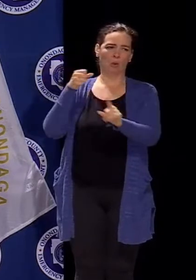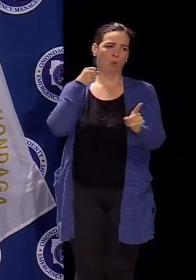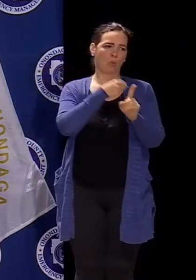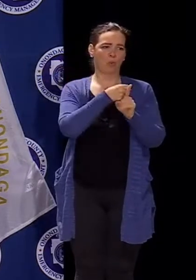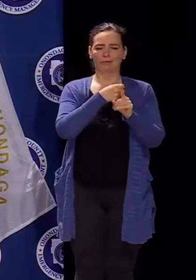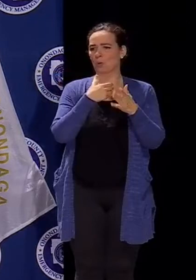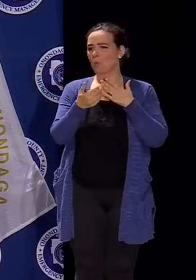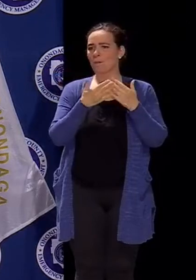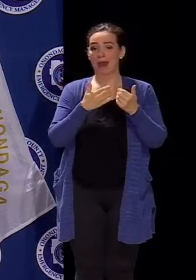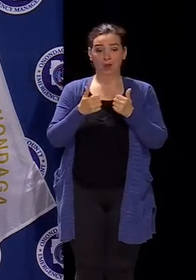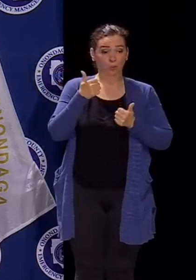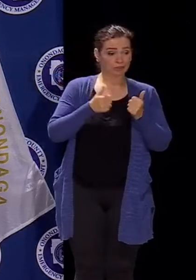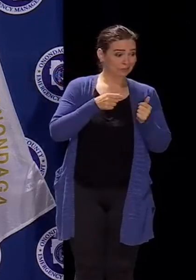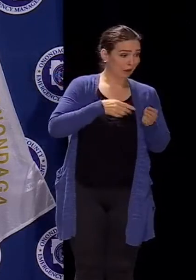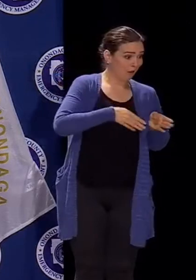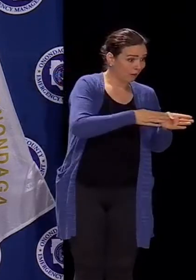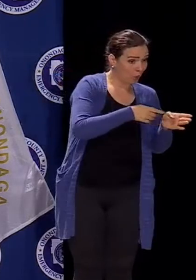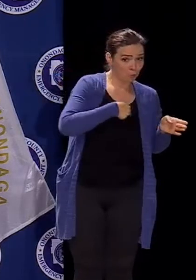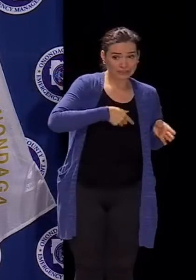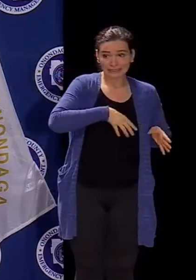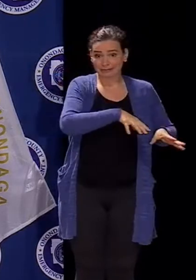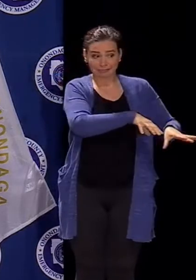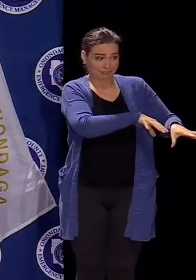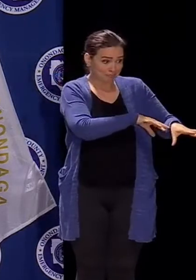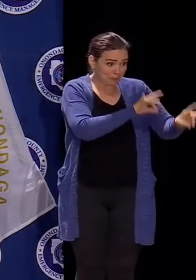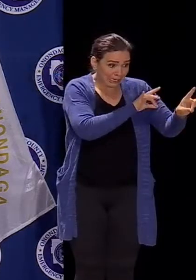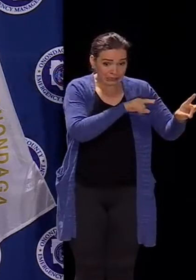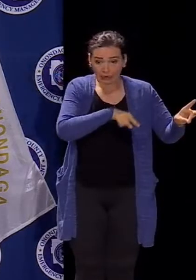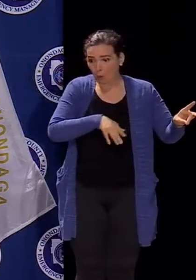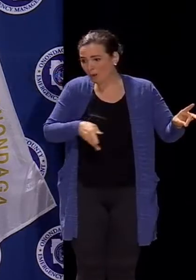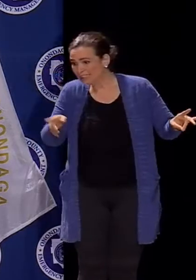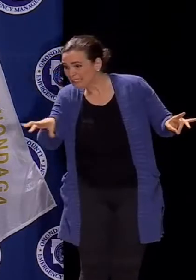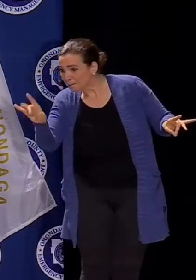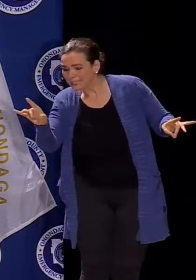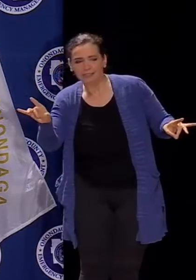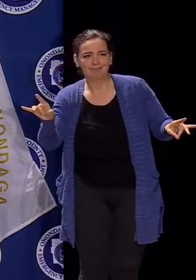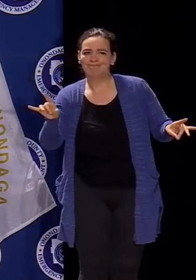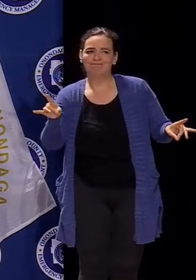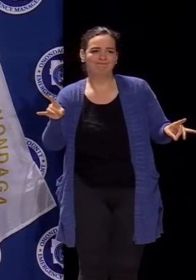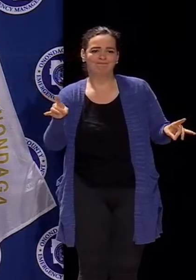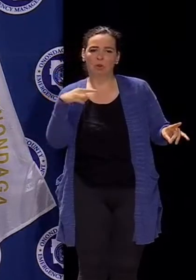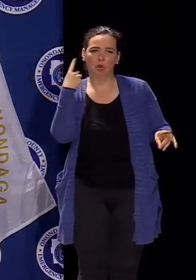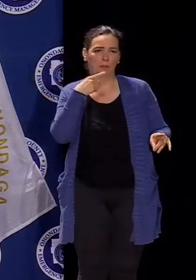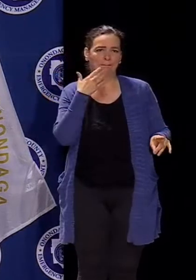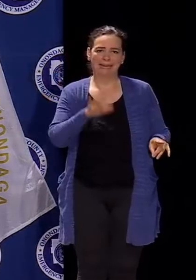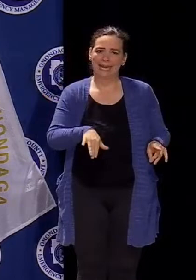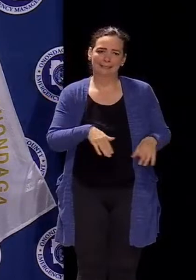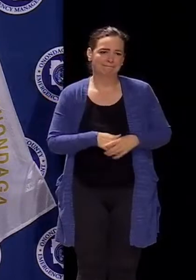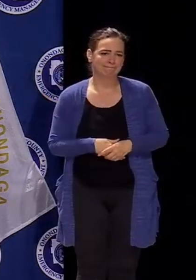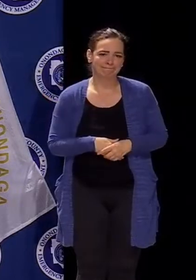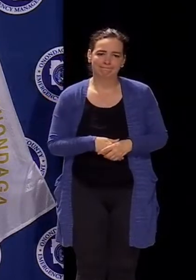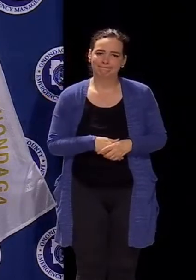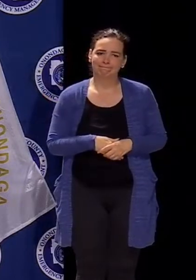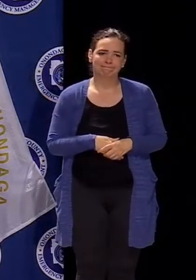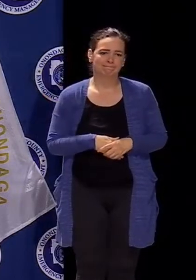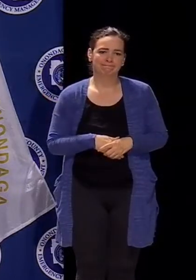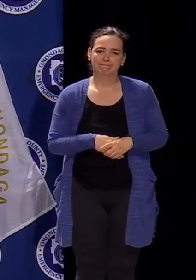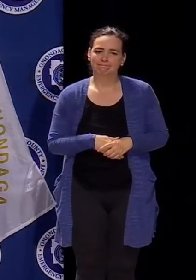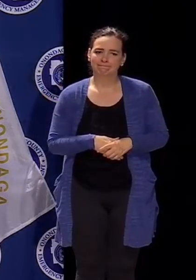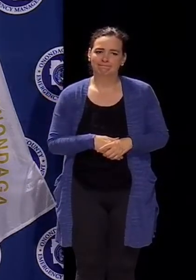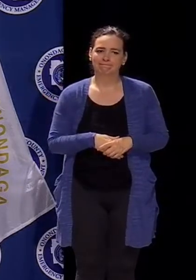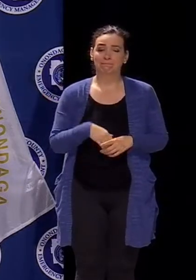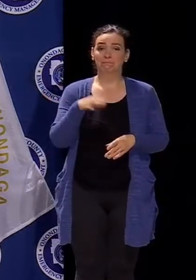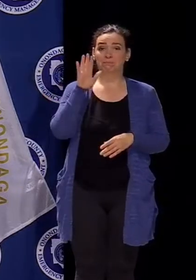of significance? No, I think, I think it was a quiet night. We've had, protesters each day. We've had protesters